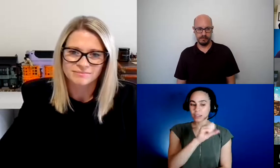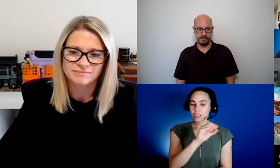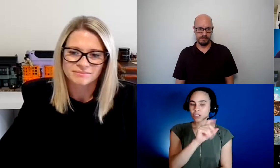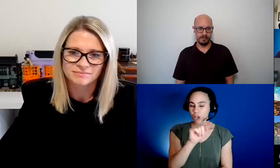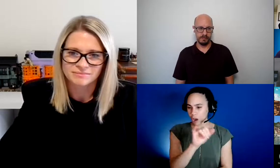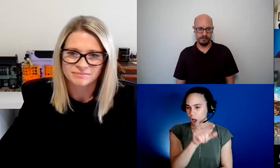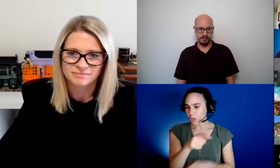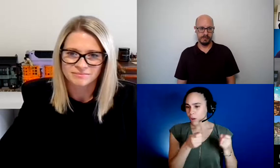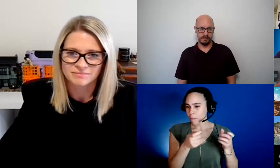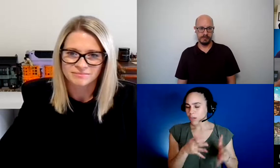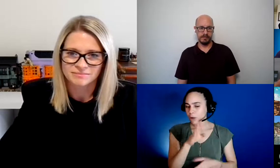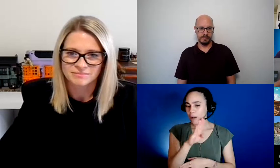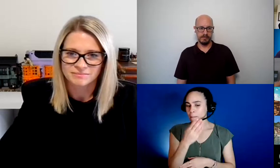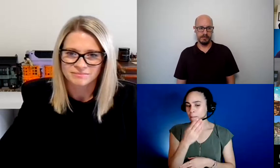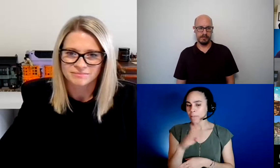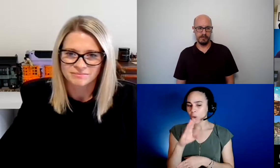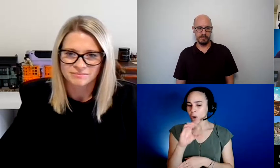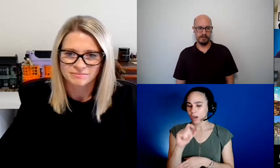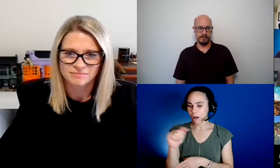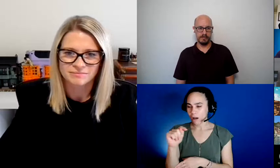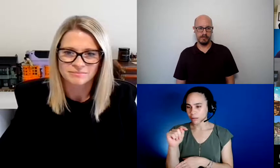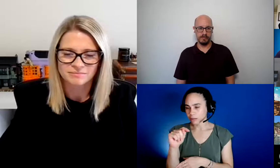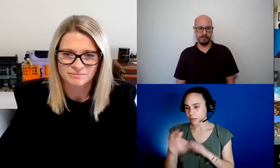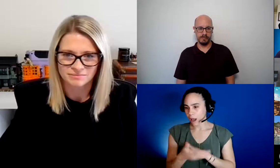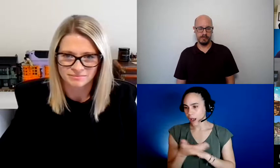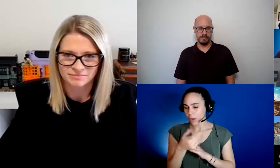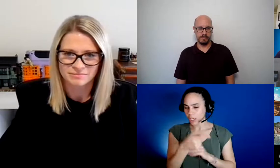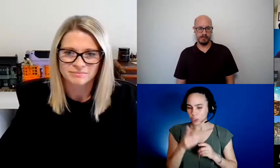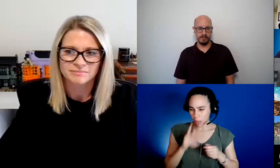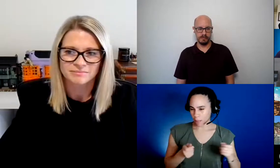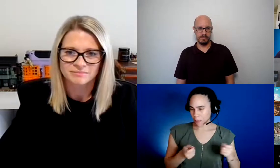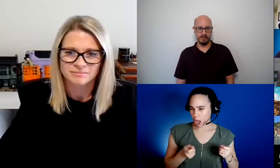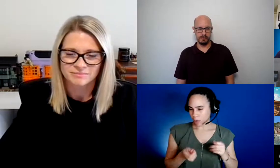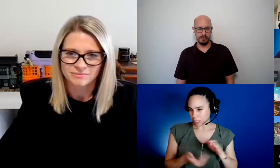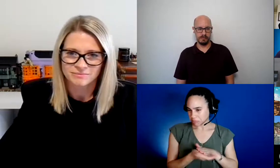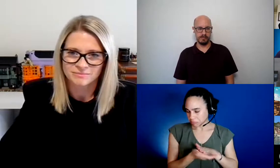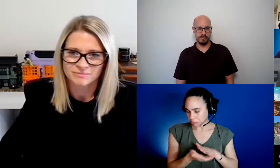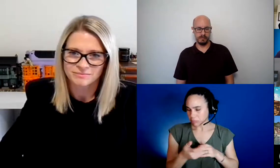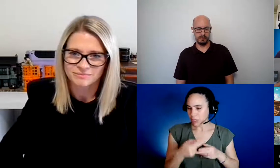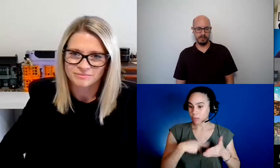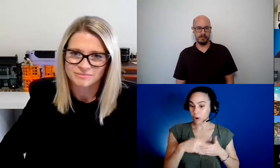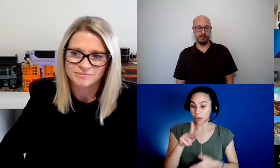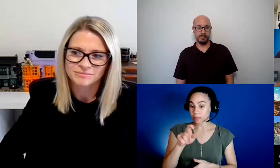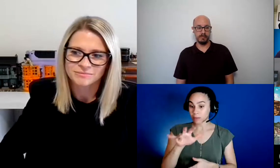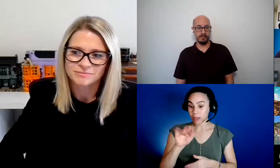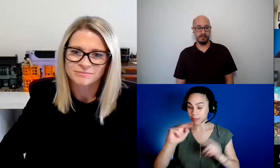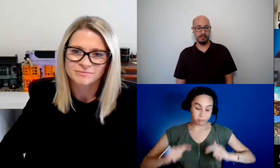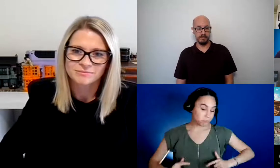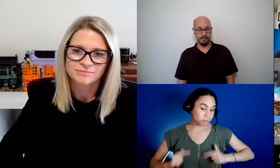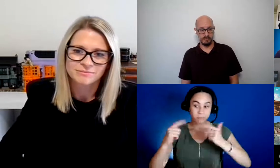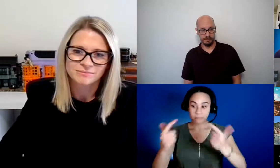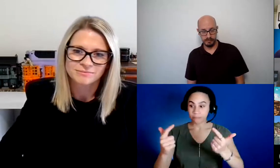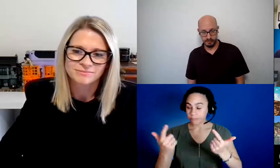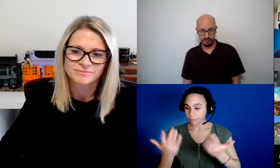Operations, to moderate the program. And Kevin, it is all yours, my friend. Awesome. Thank